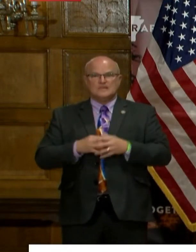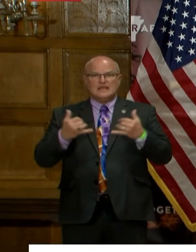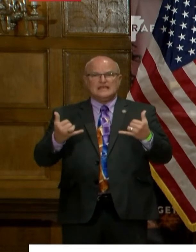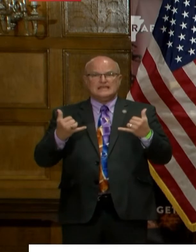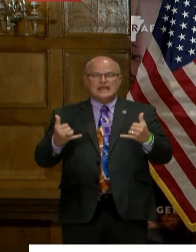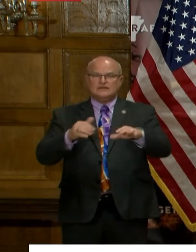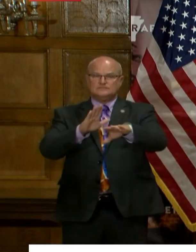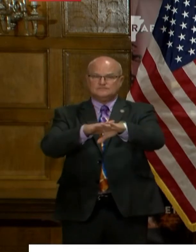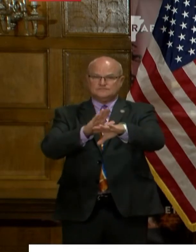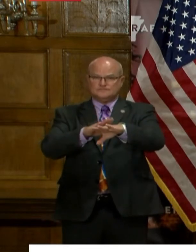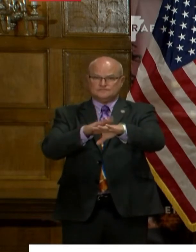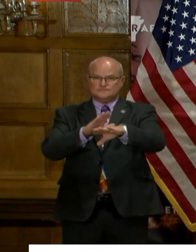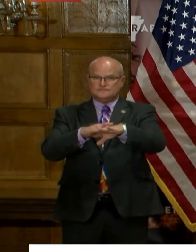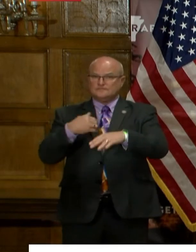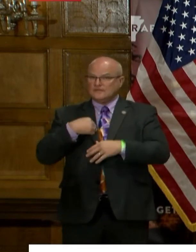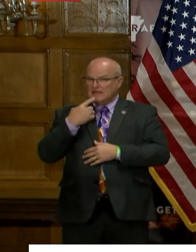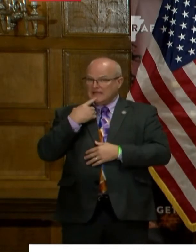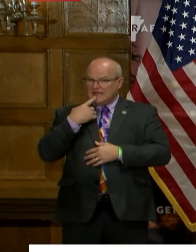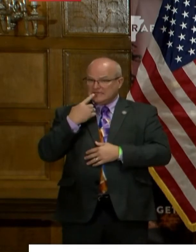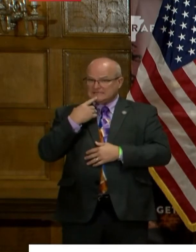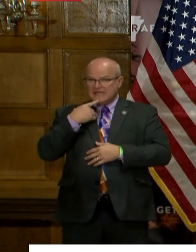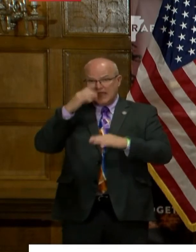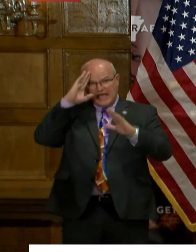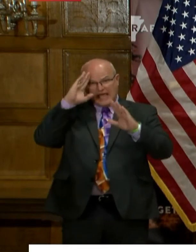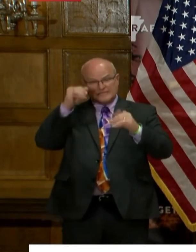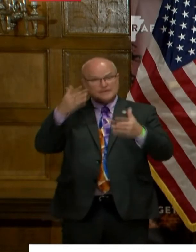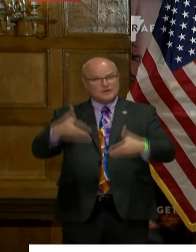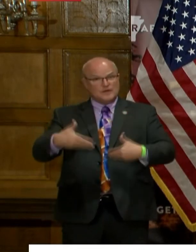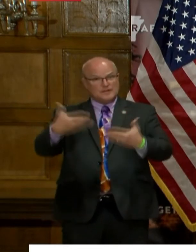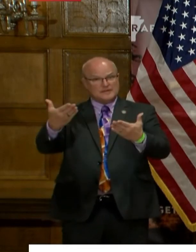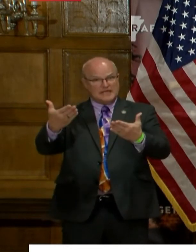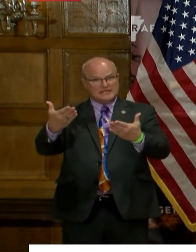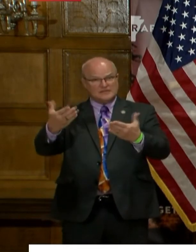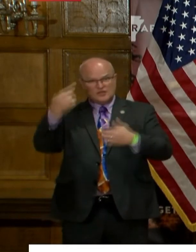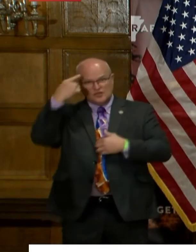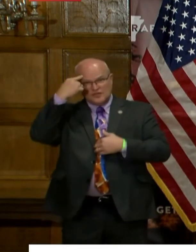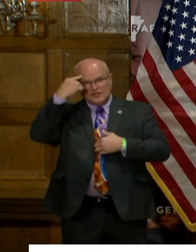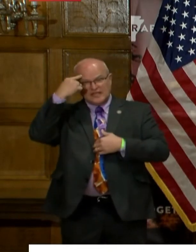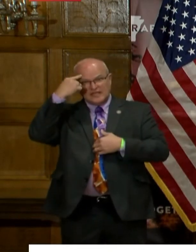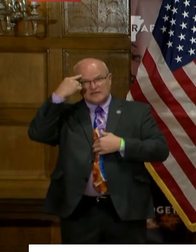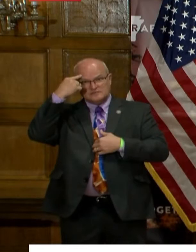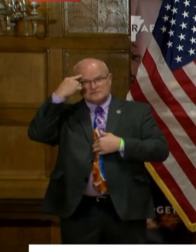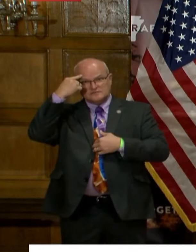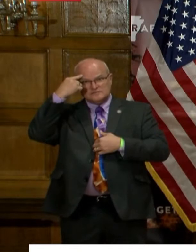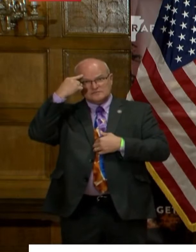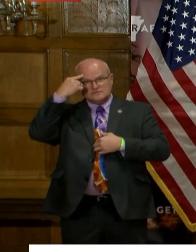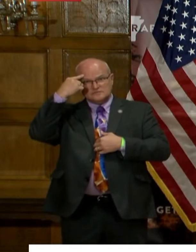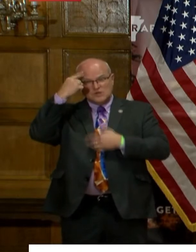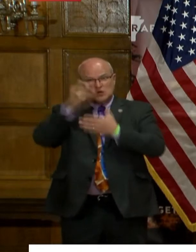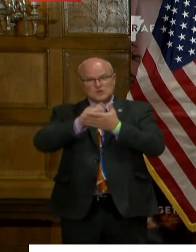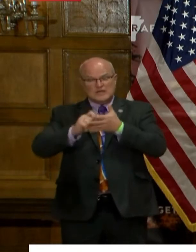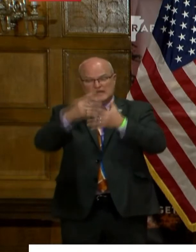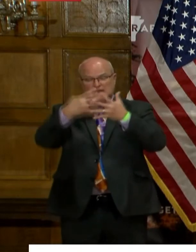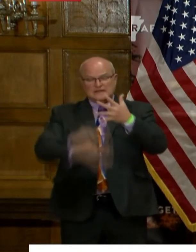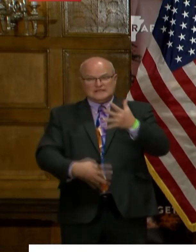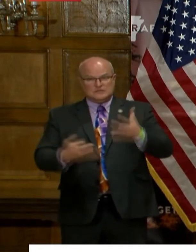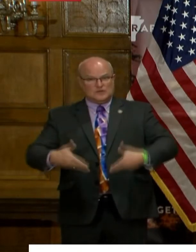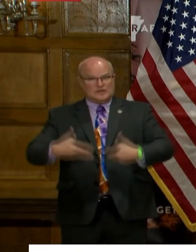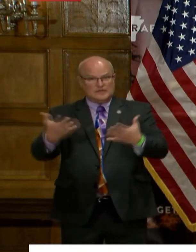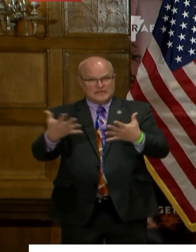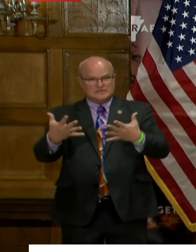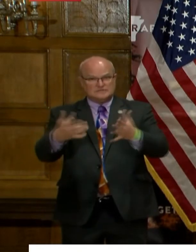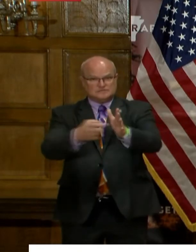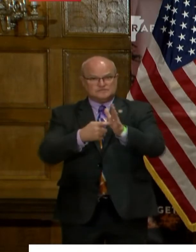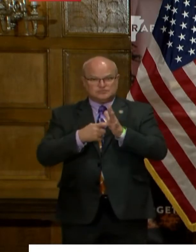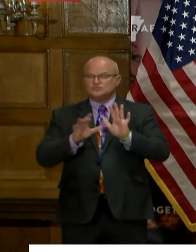me caution you, whenever I say I expect recommendations, you think there's going to be a written list of recommendations.